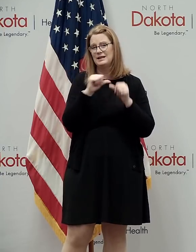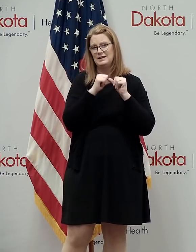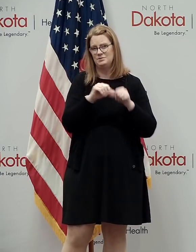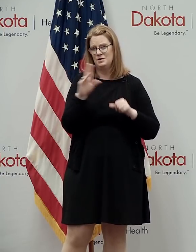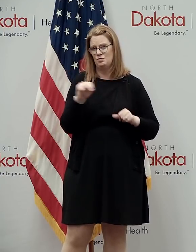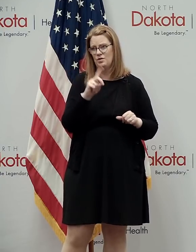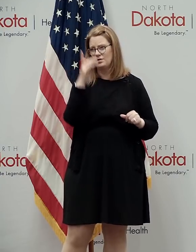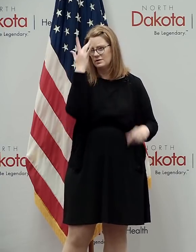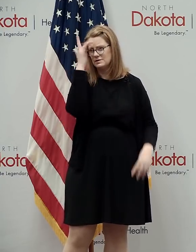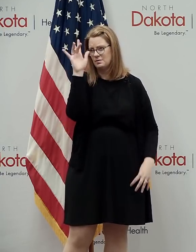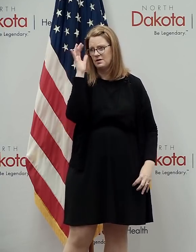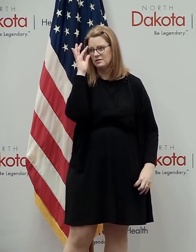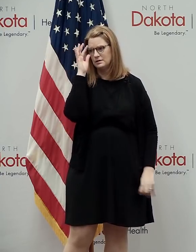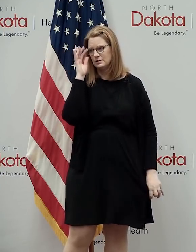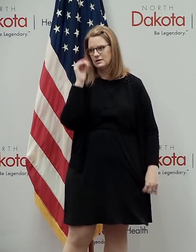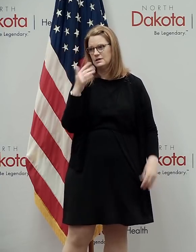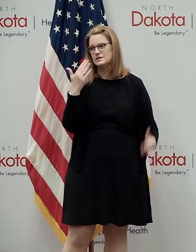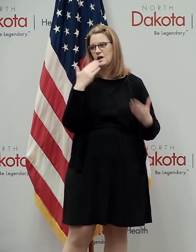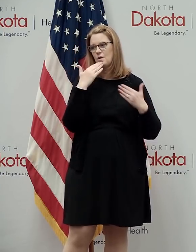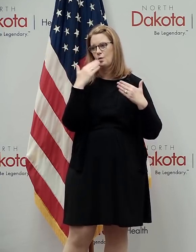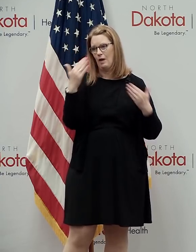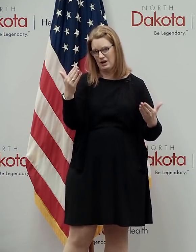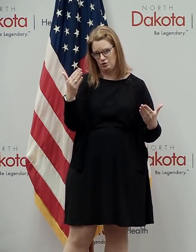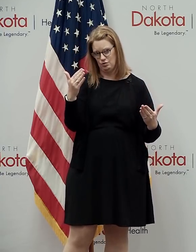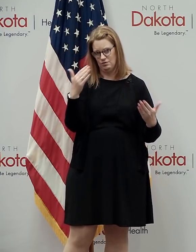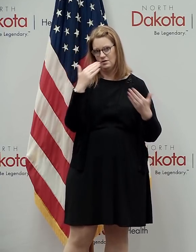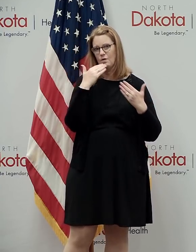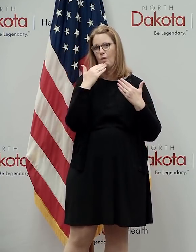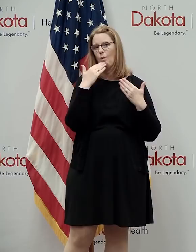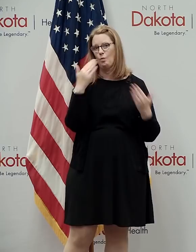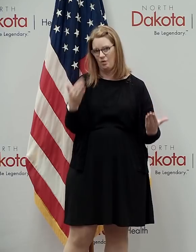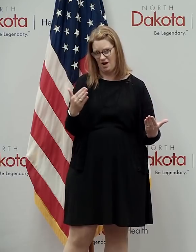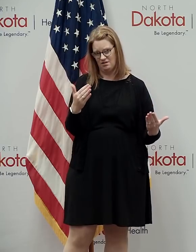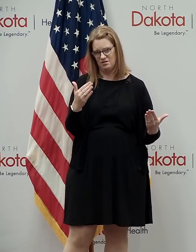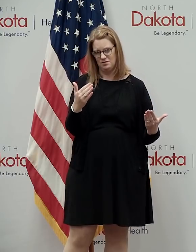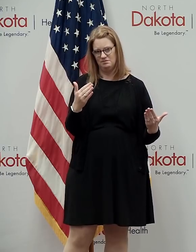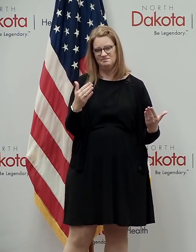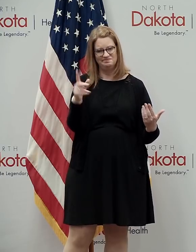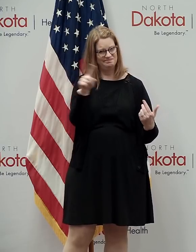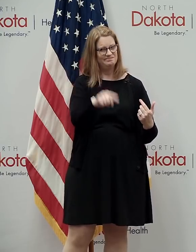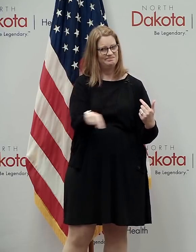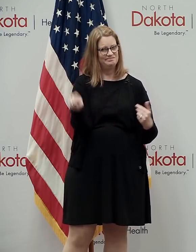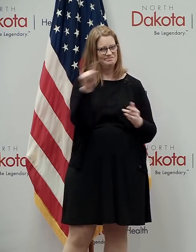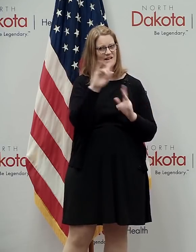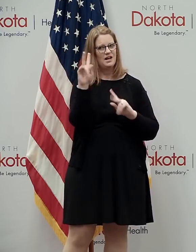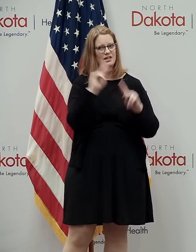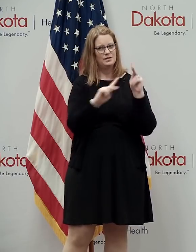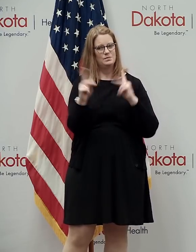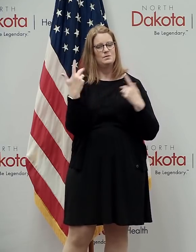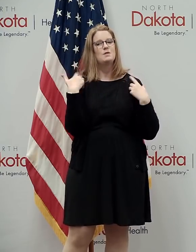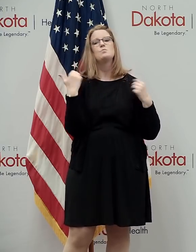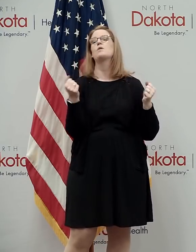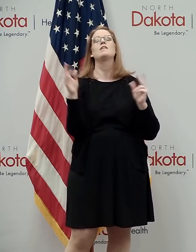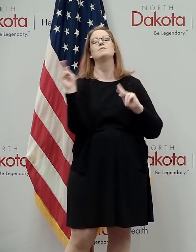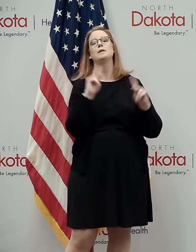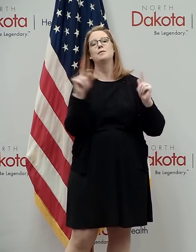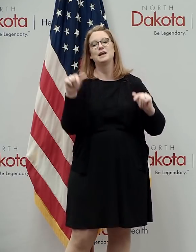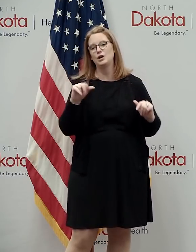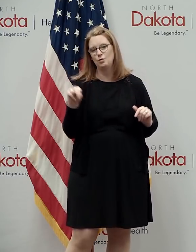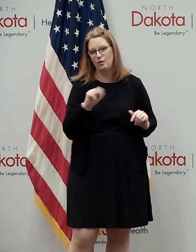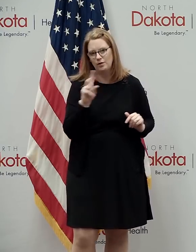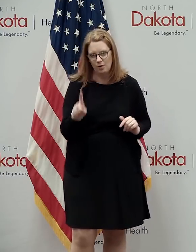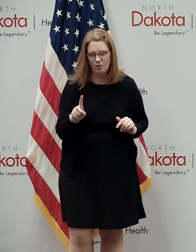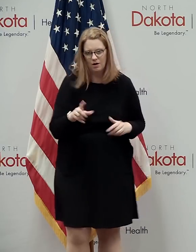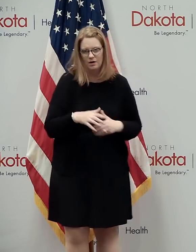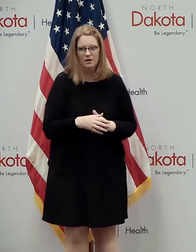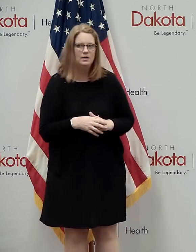smart. And so again, our gratitude today goes out to the resilient and perseverant and courageous citizens of North Dakota